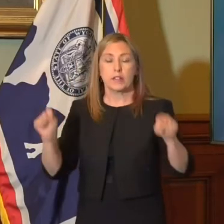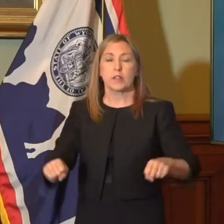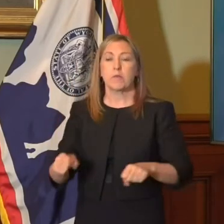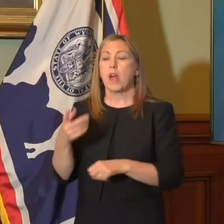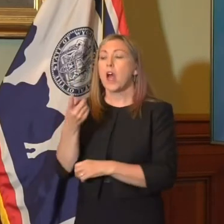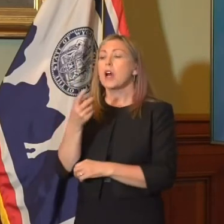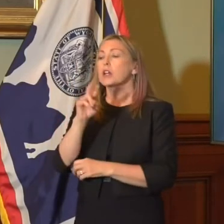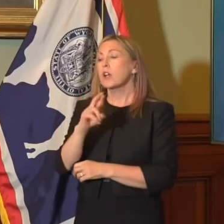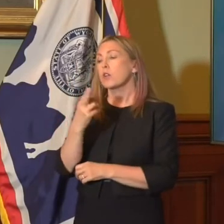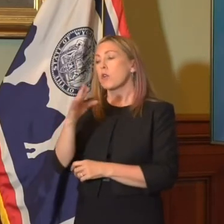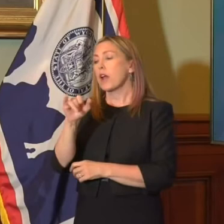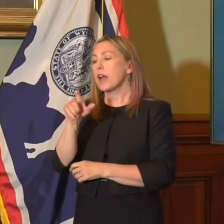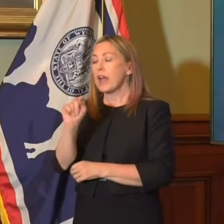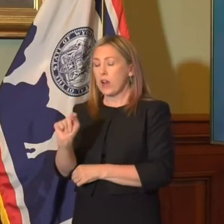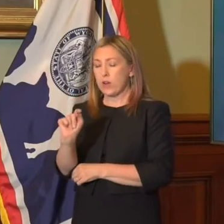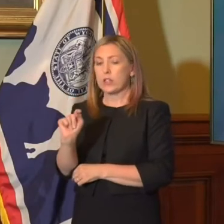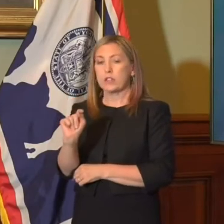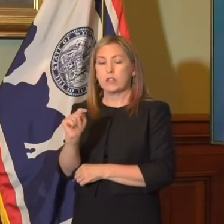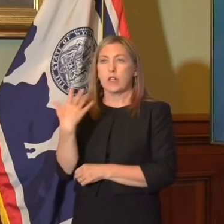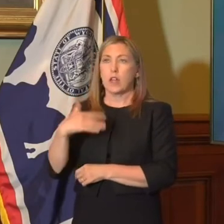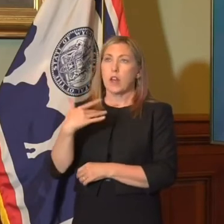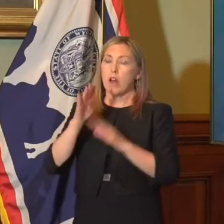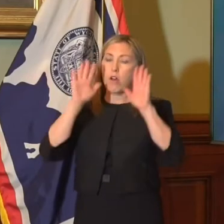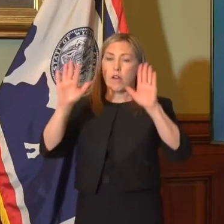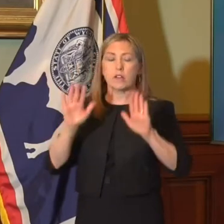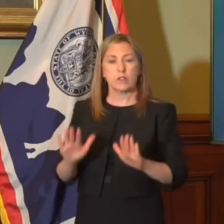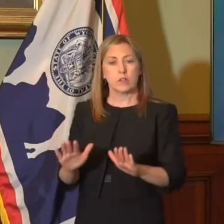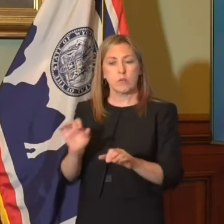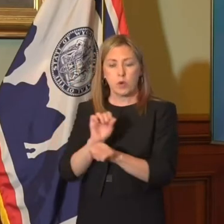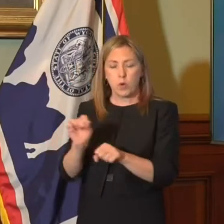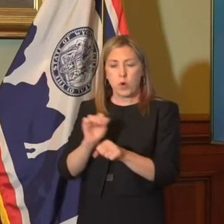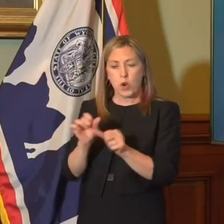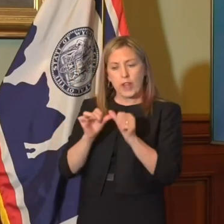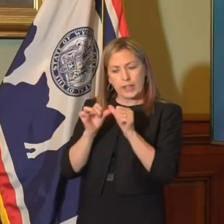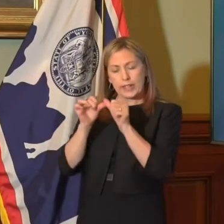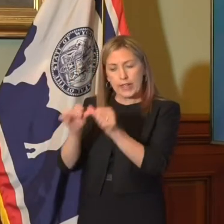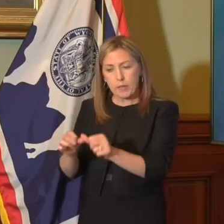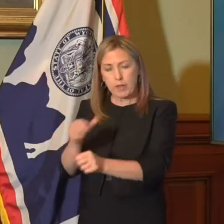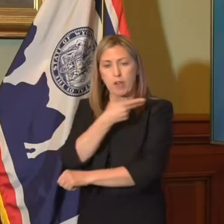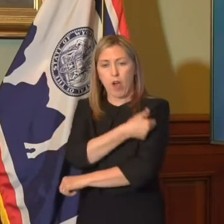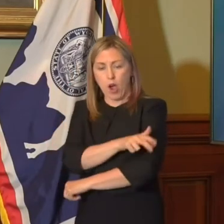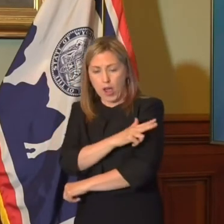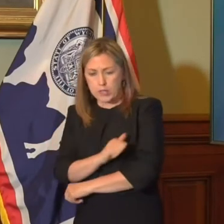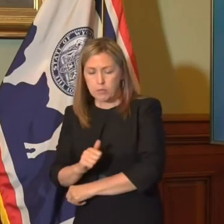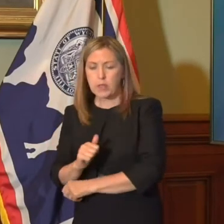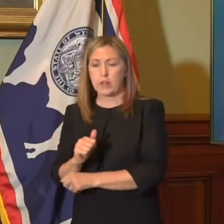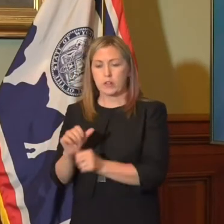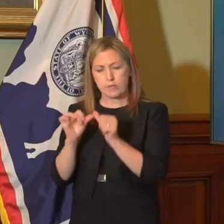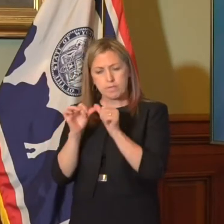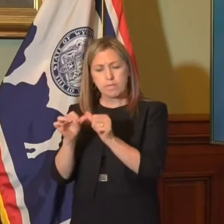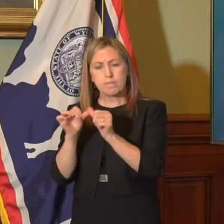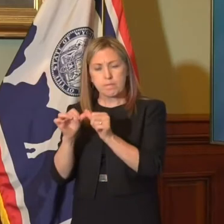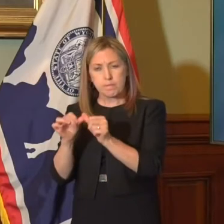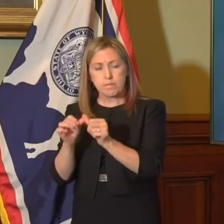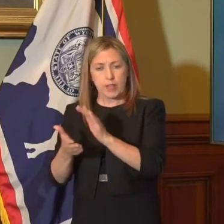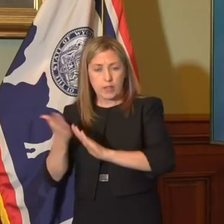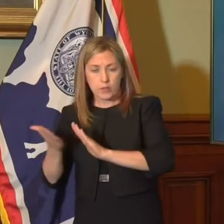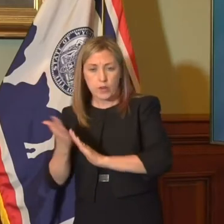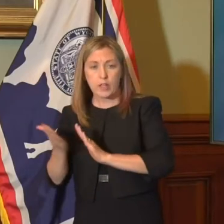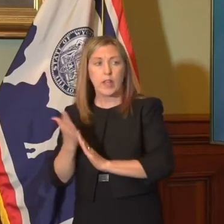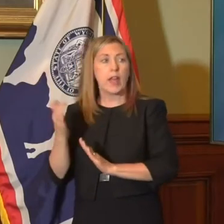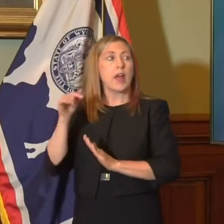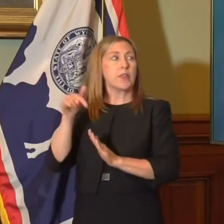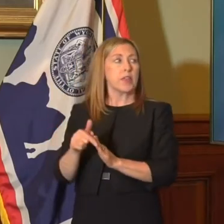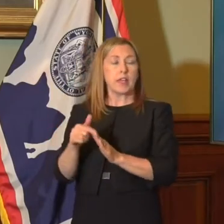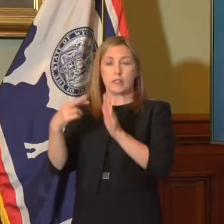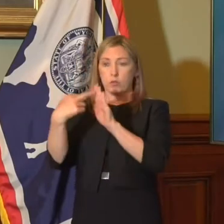keeping those systems very much intact, and these measures have been mostly successful,